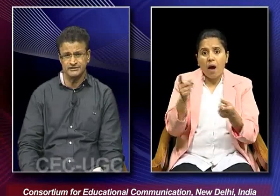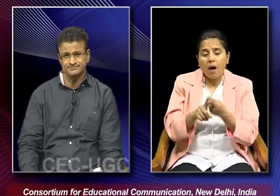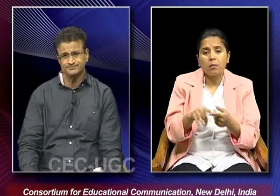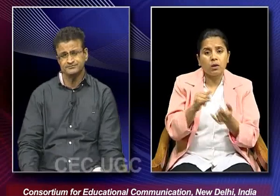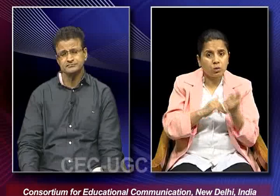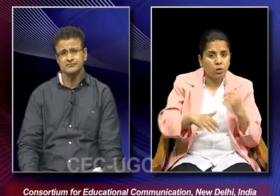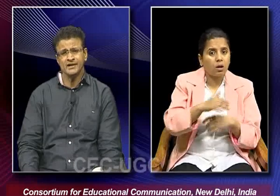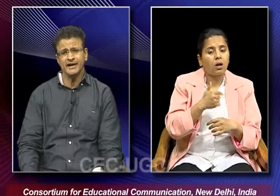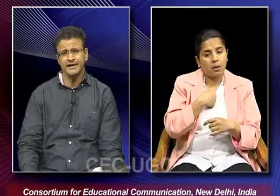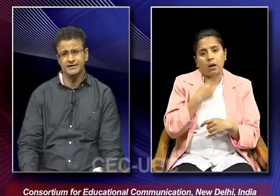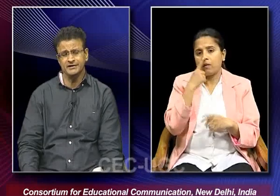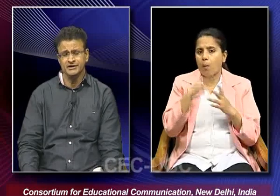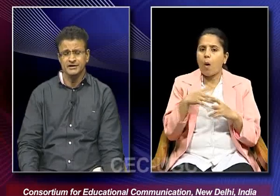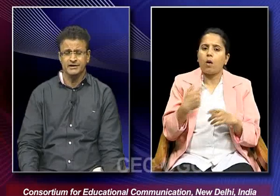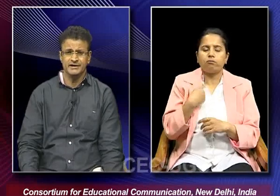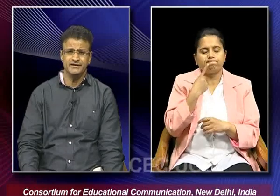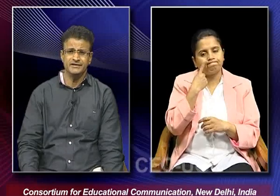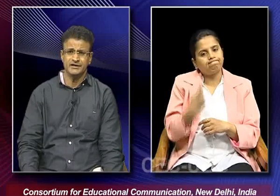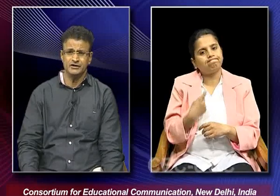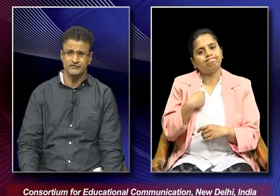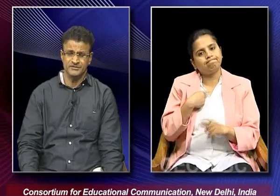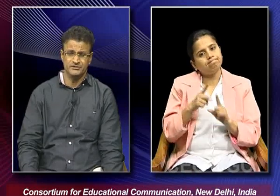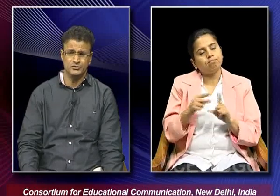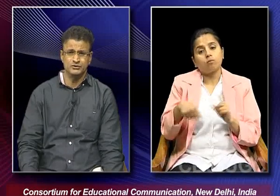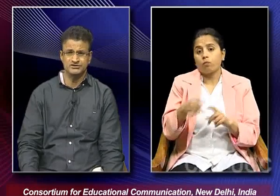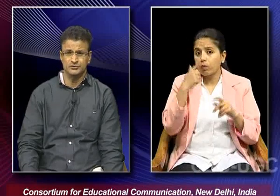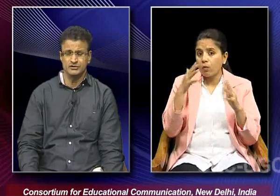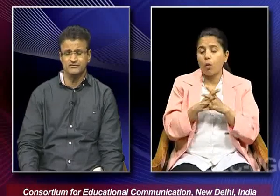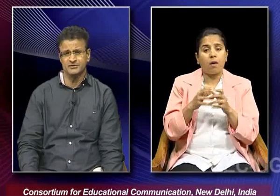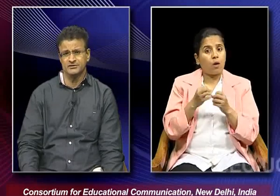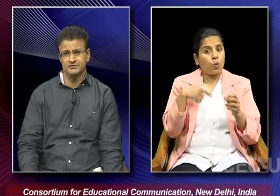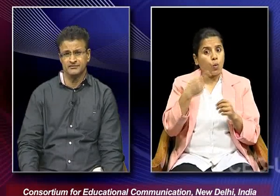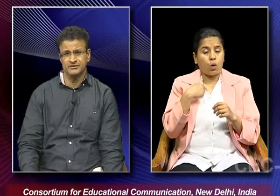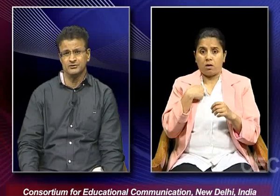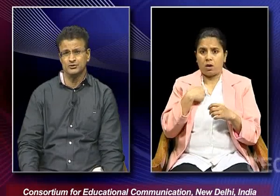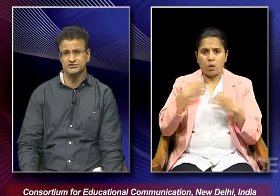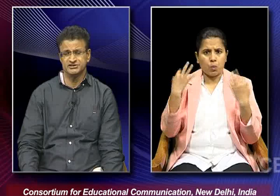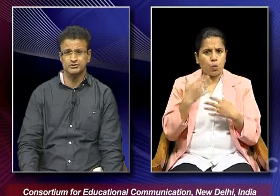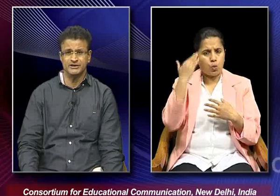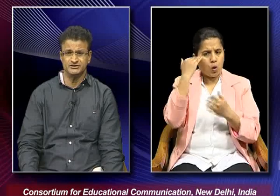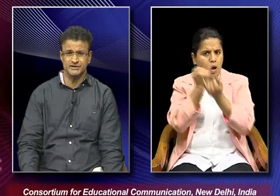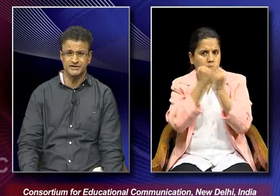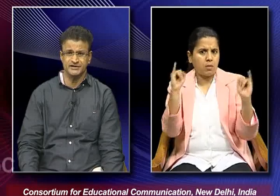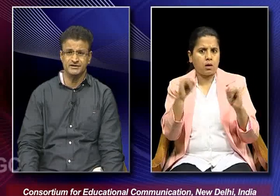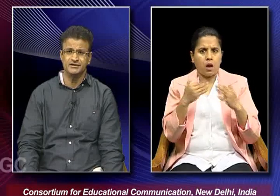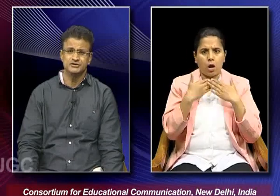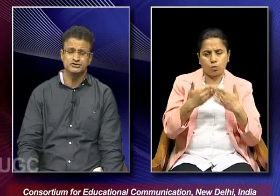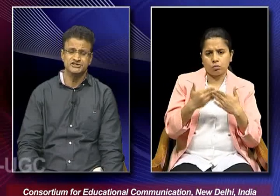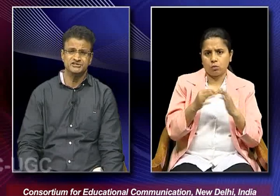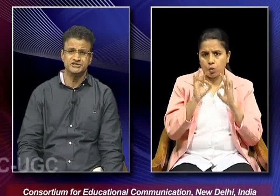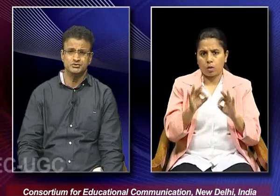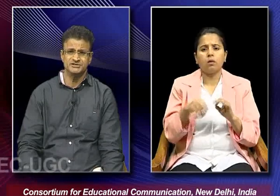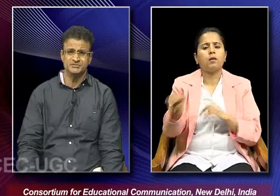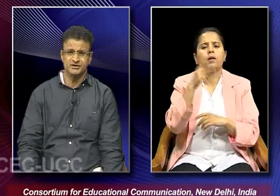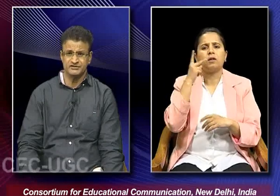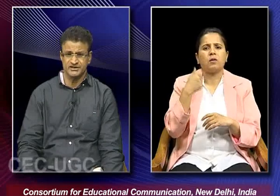society. And any kind of woman who is a modern woman who is seen to be educated, so she is